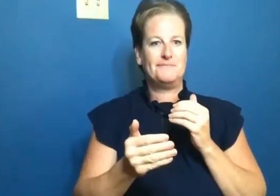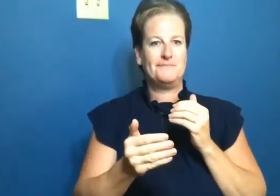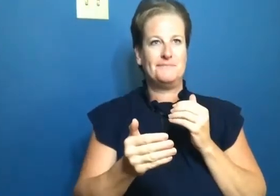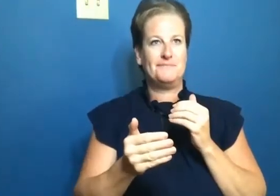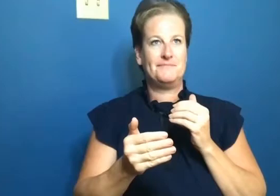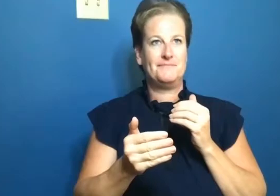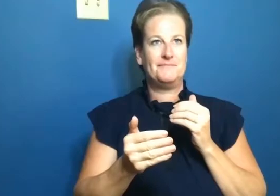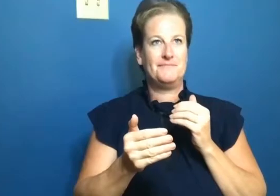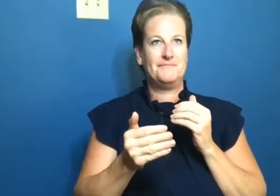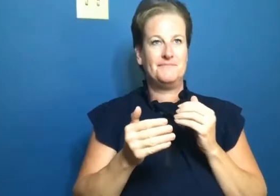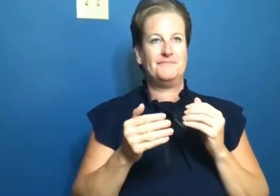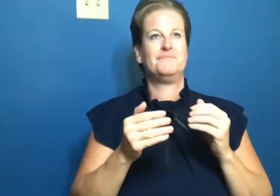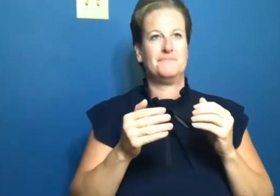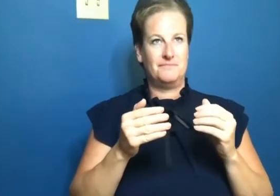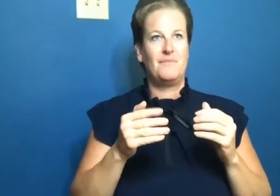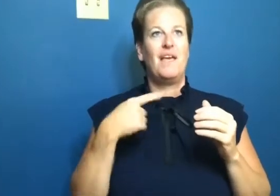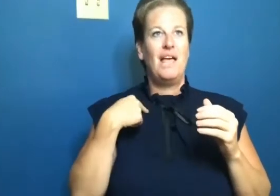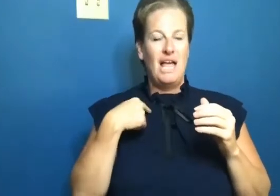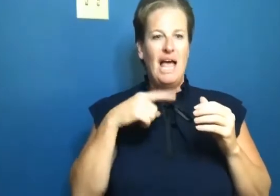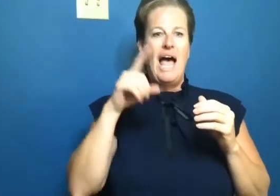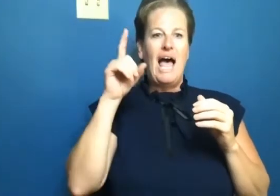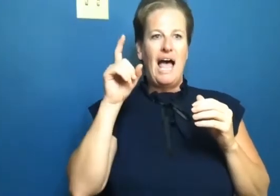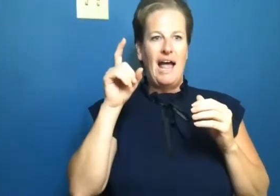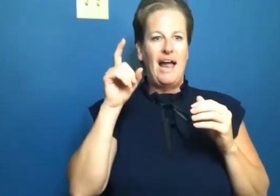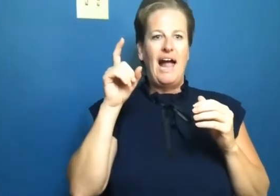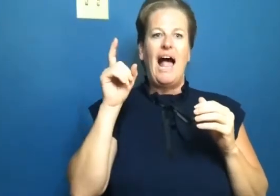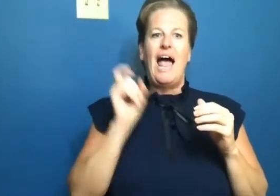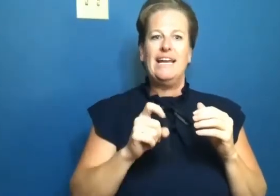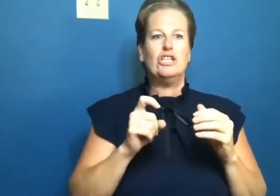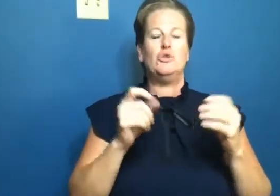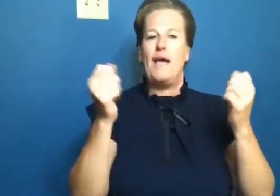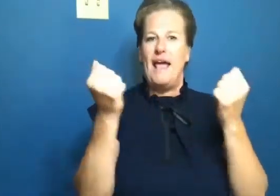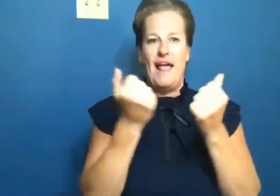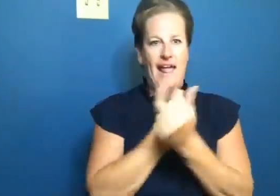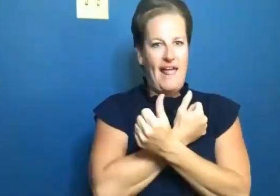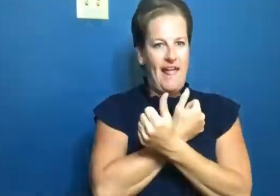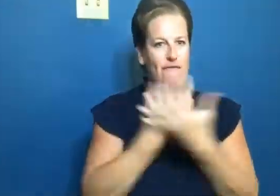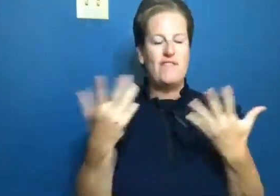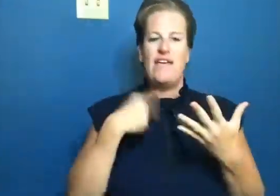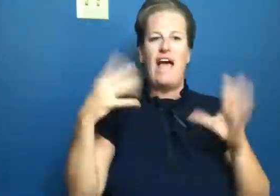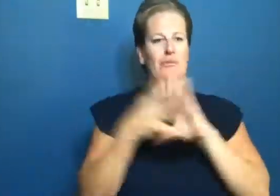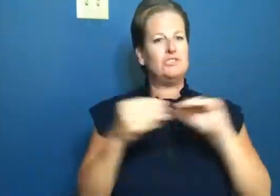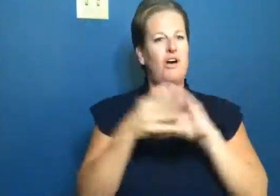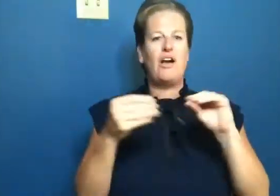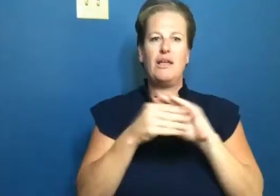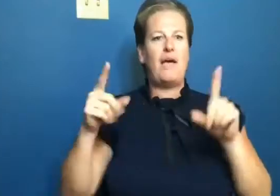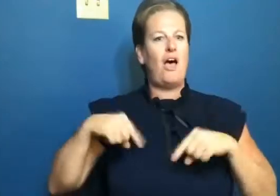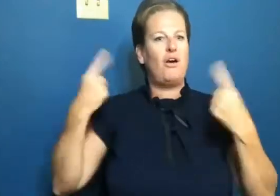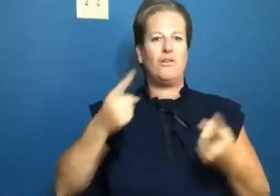leader. I mean, I needed to take all the things I'd been talking about for 20 some years, and